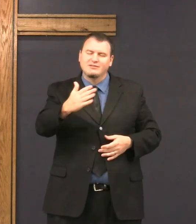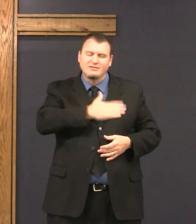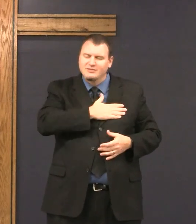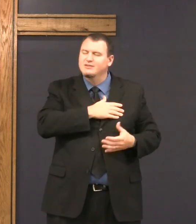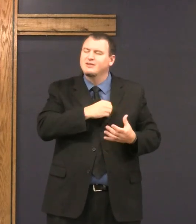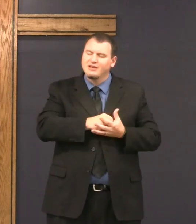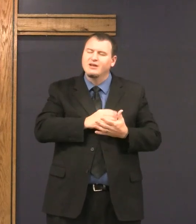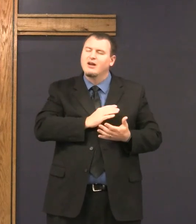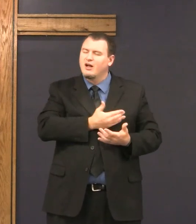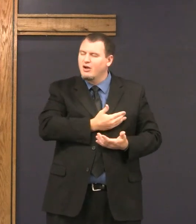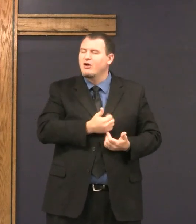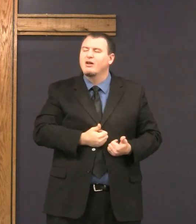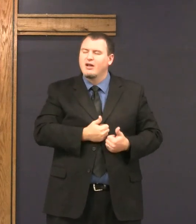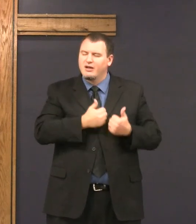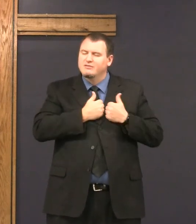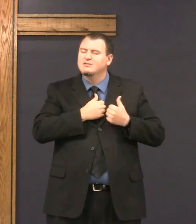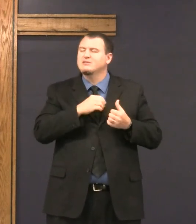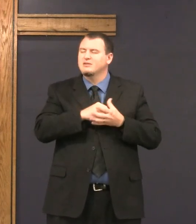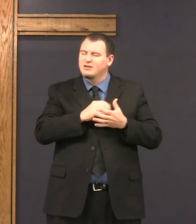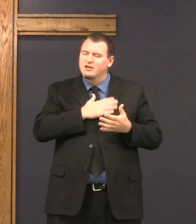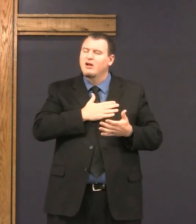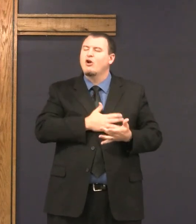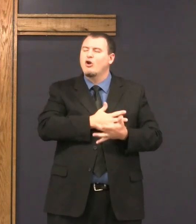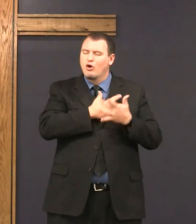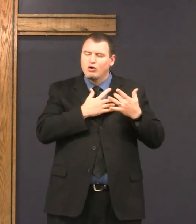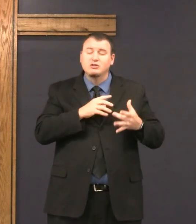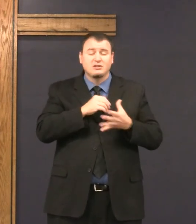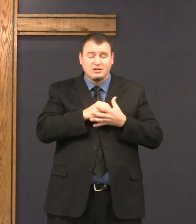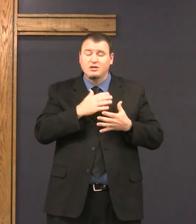Holy Spirit, which seals our hearts.